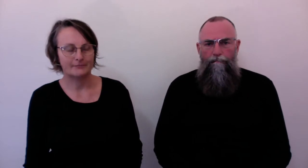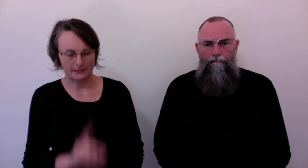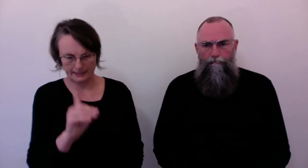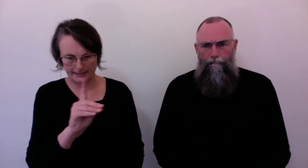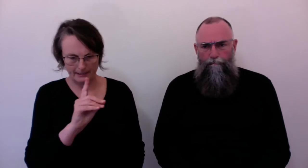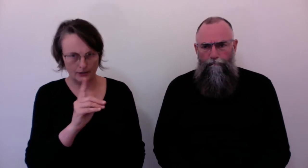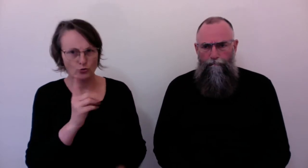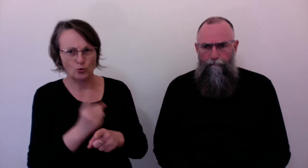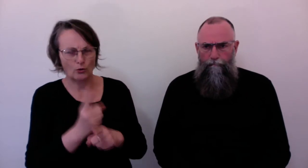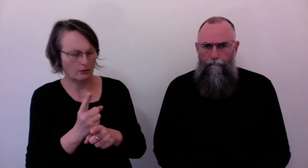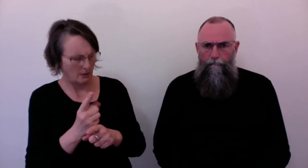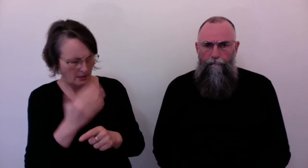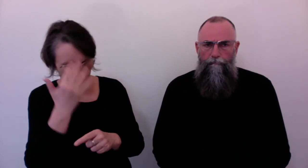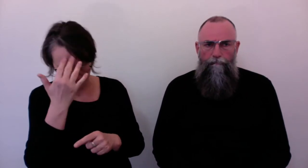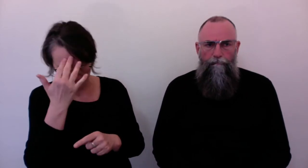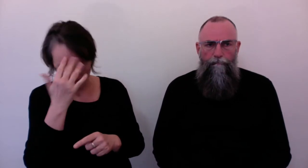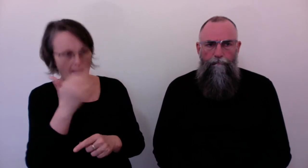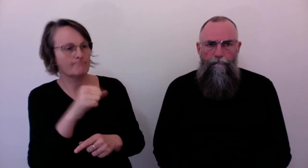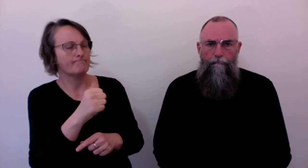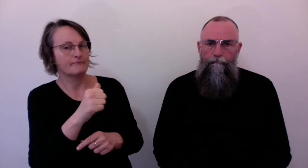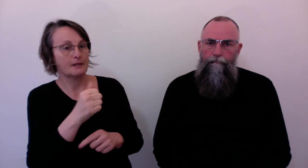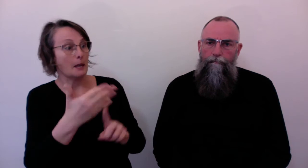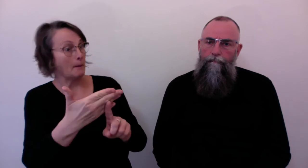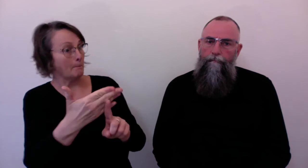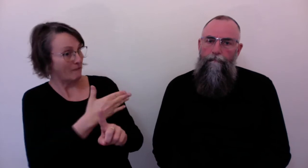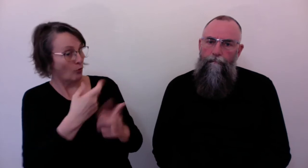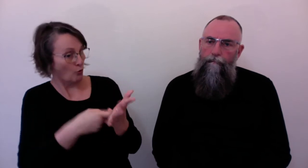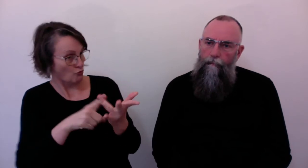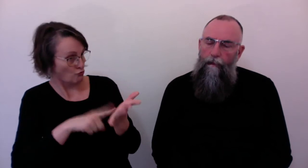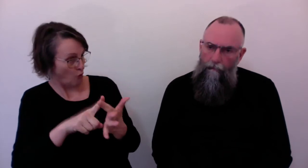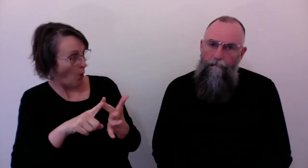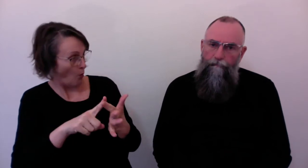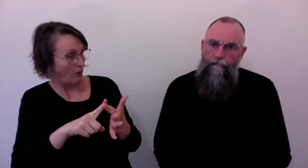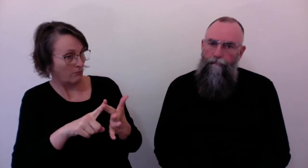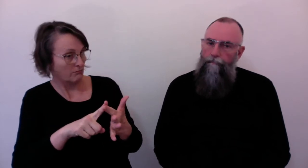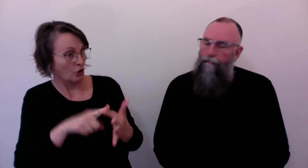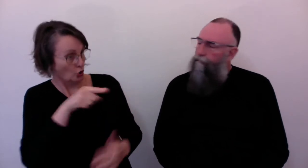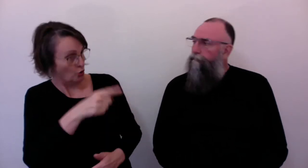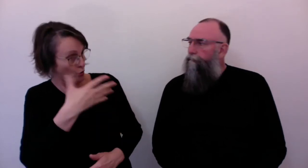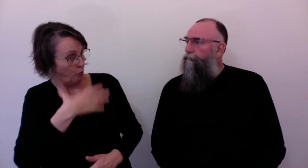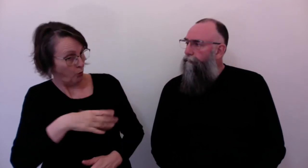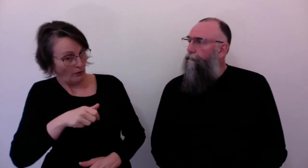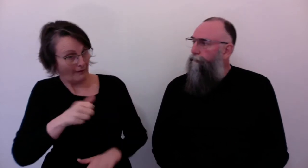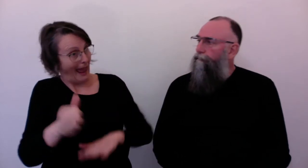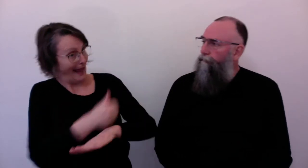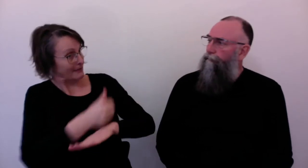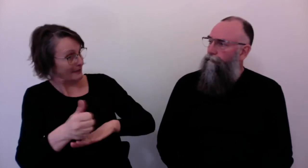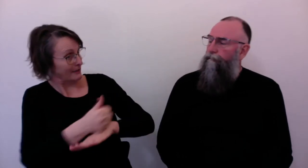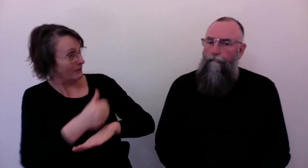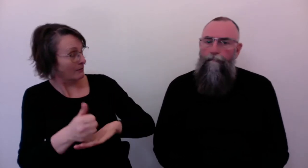say. Oh, yeah. Yeah. Before the role then, so you wanted to do acting as it is. Have you studied acting, or what was your, I